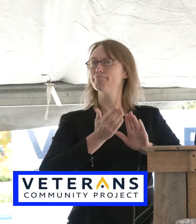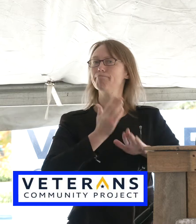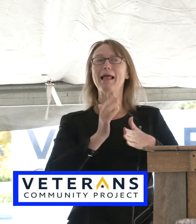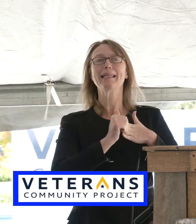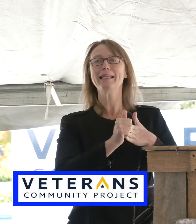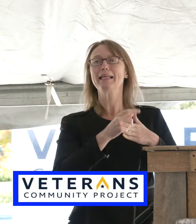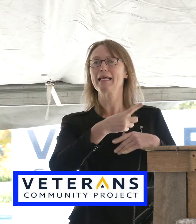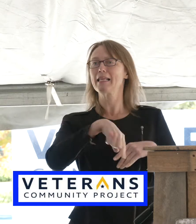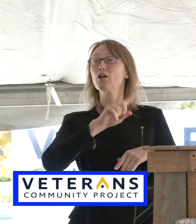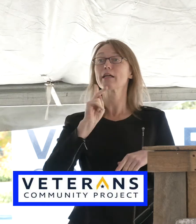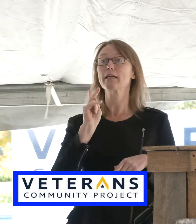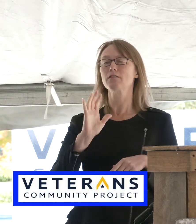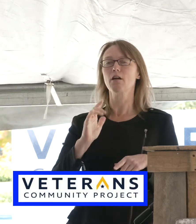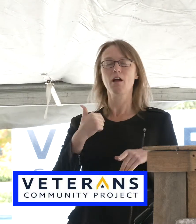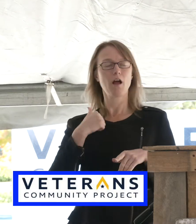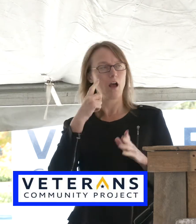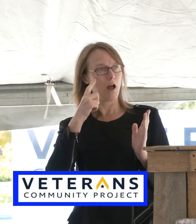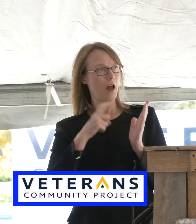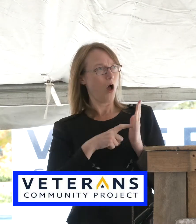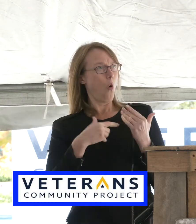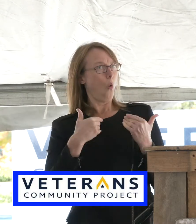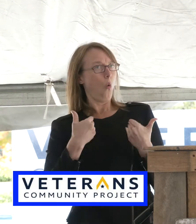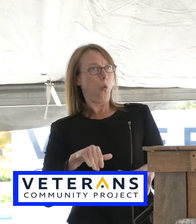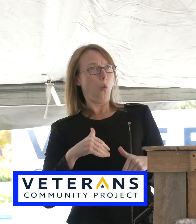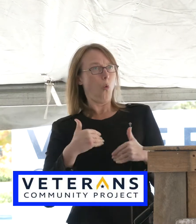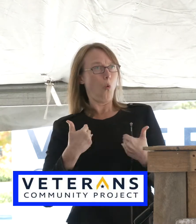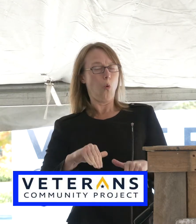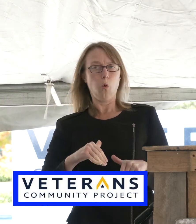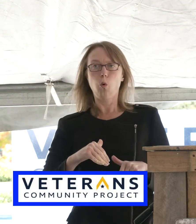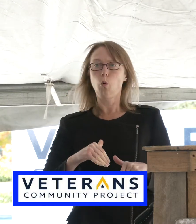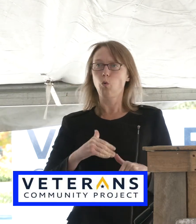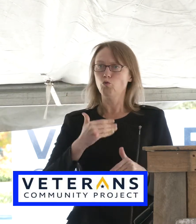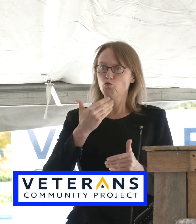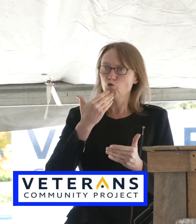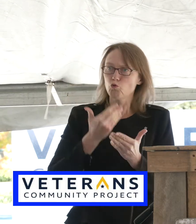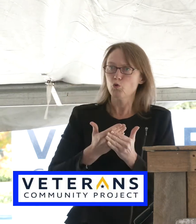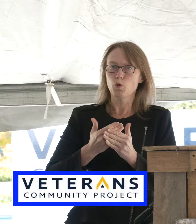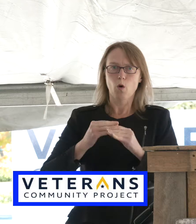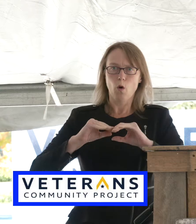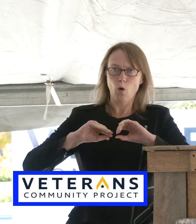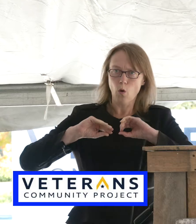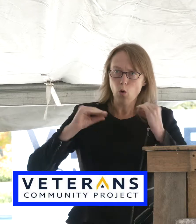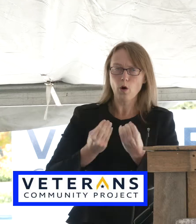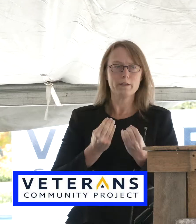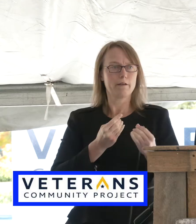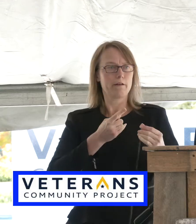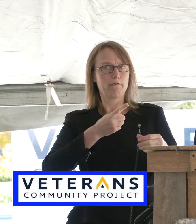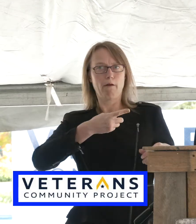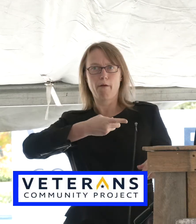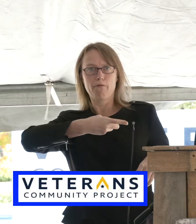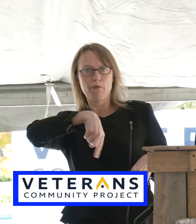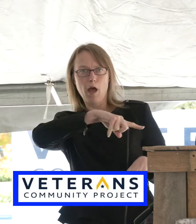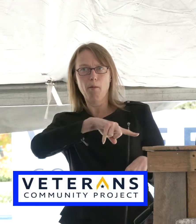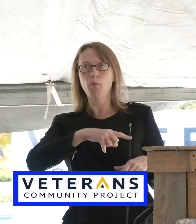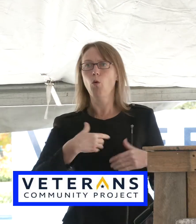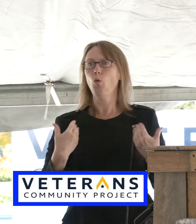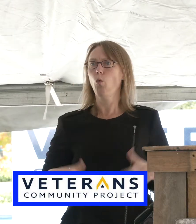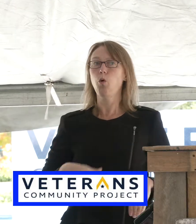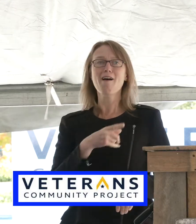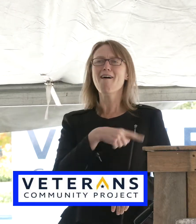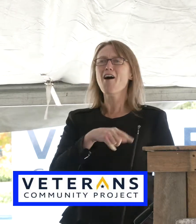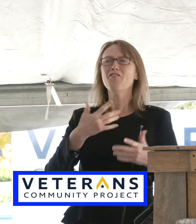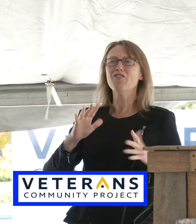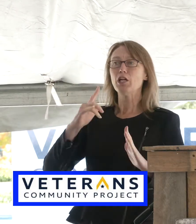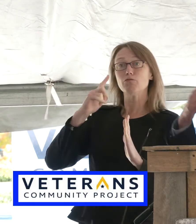saw this genius organization that had really tapped into something important. They had recognized that most Americans only get